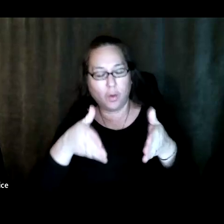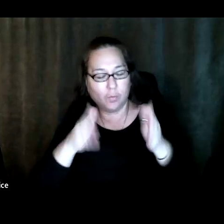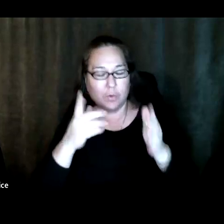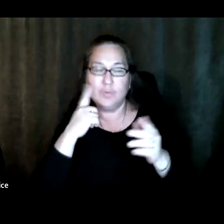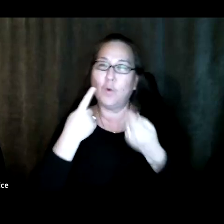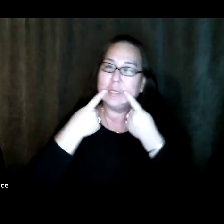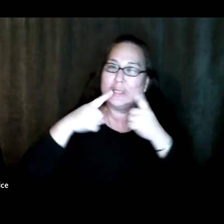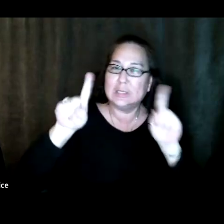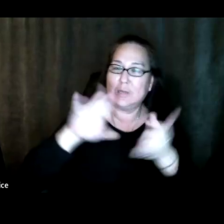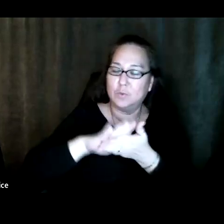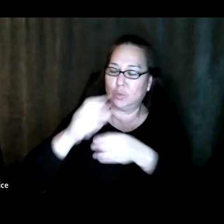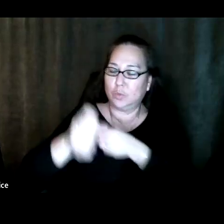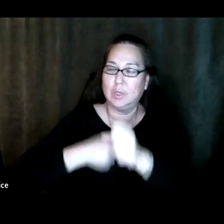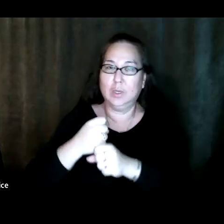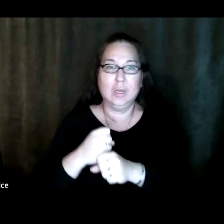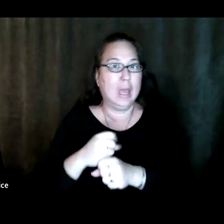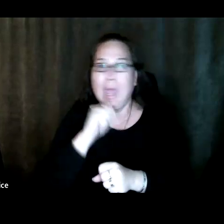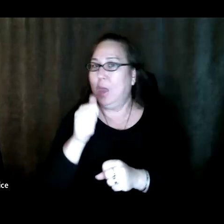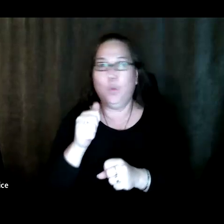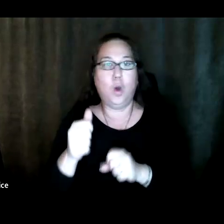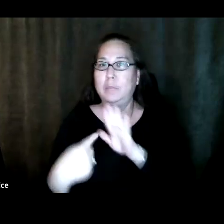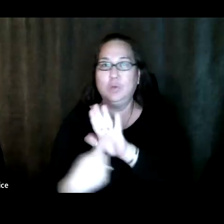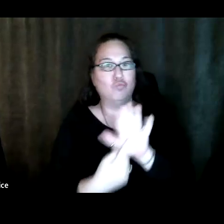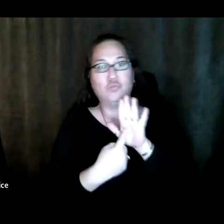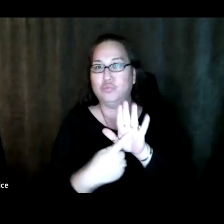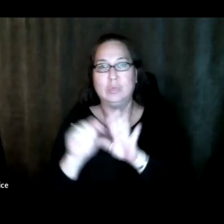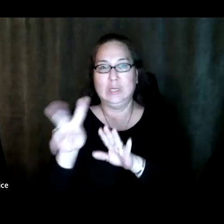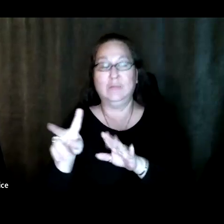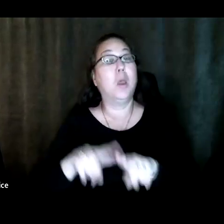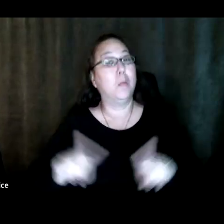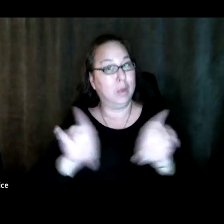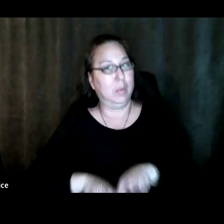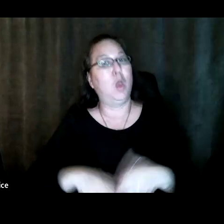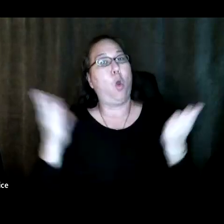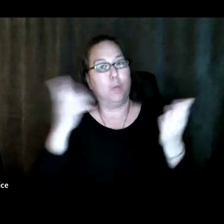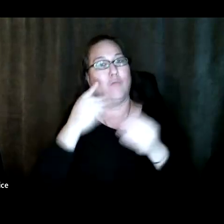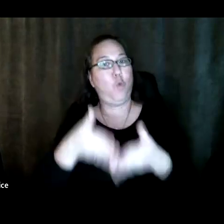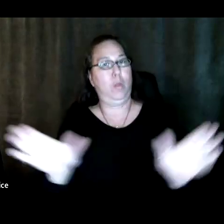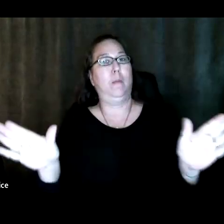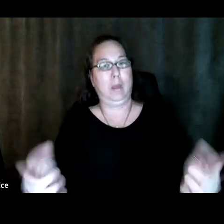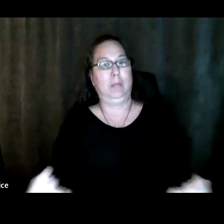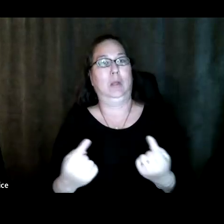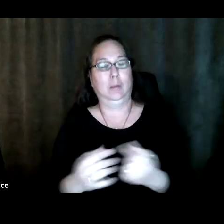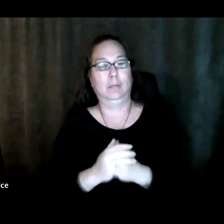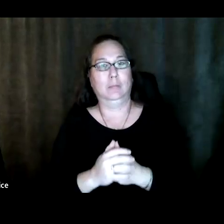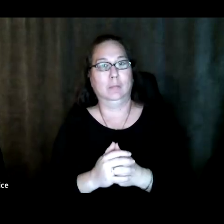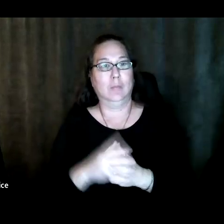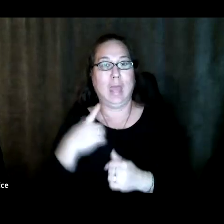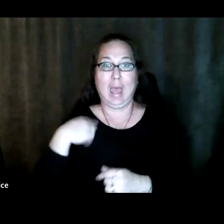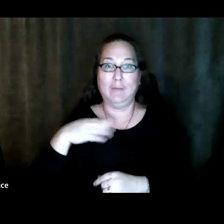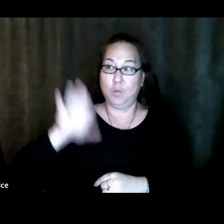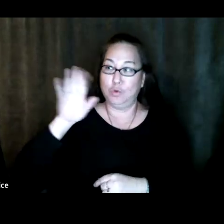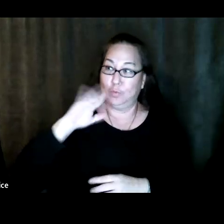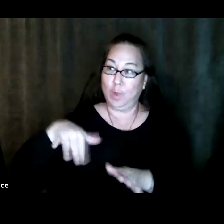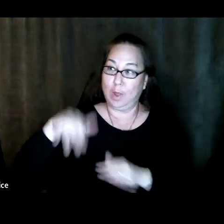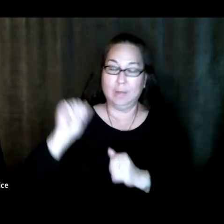year. Retreat will not be broadcast, but it will be open to the public. With that, is there a motion to adjourn? So